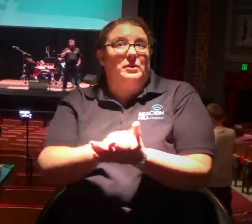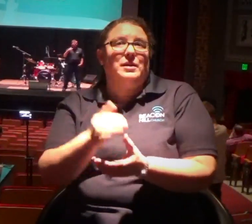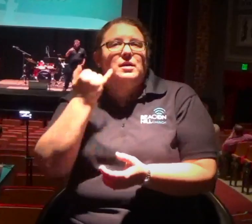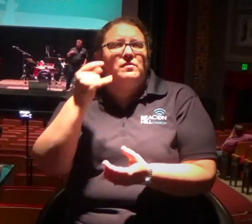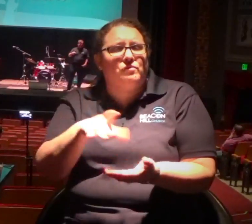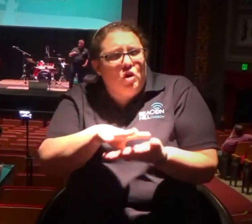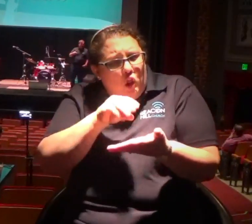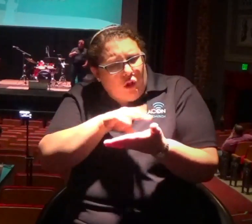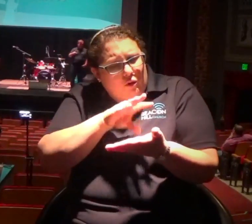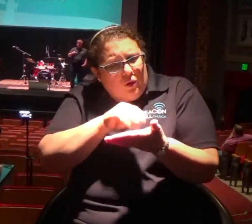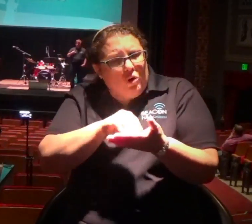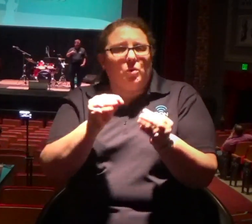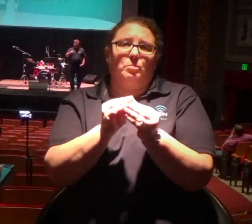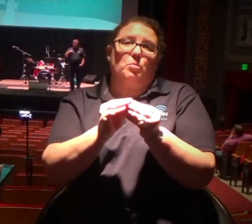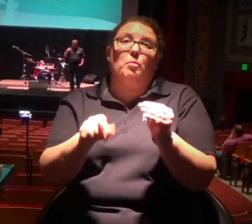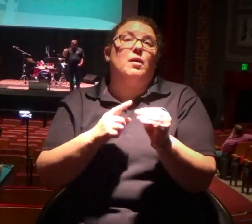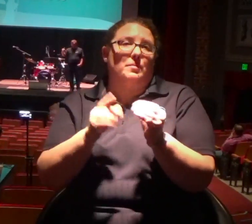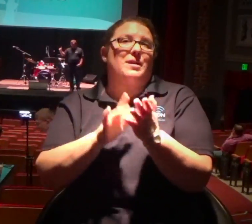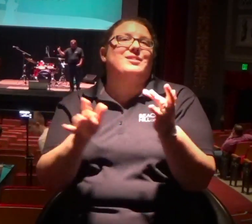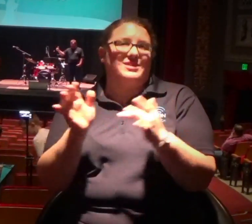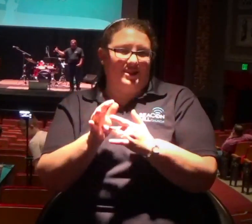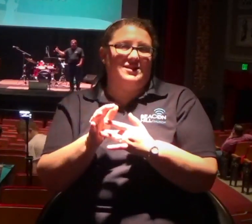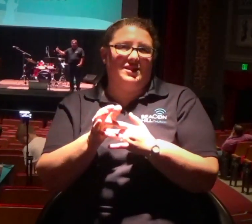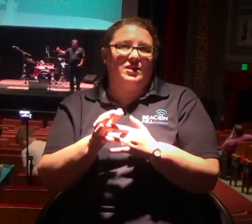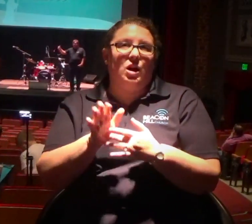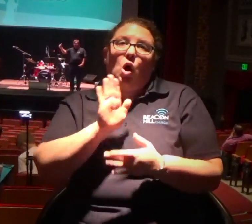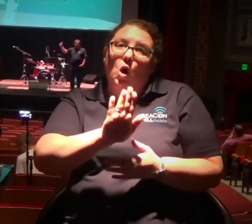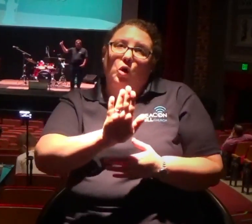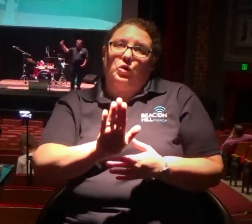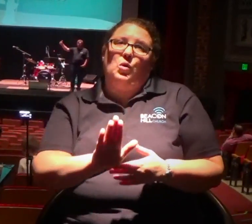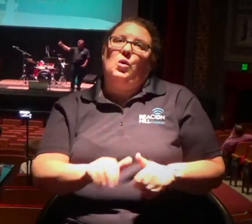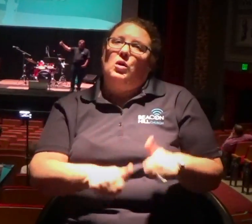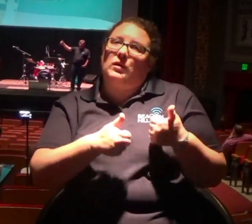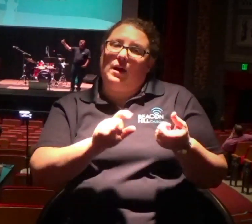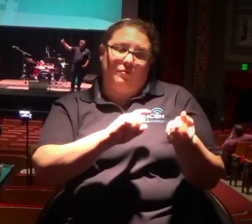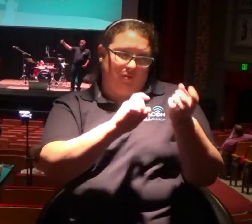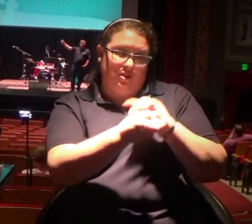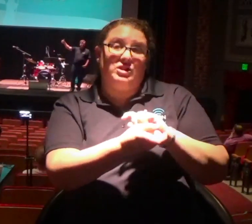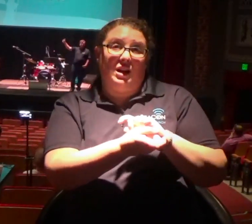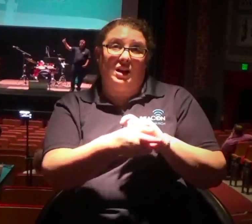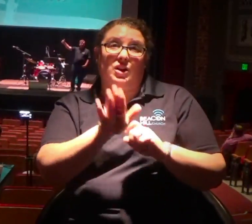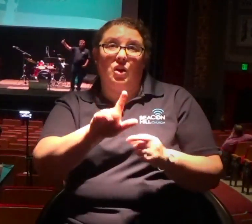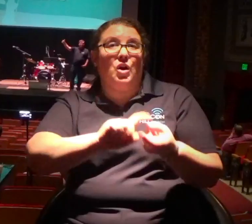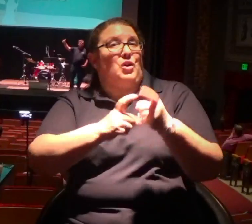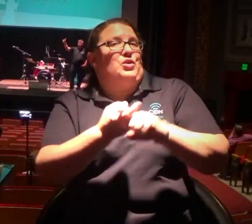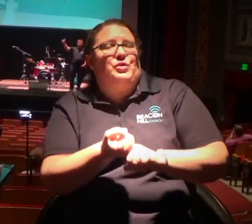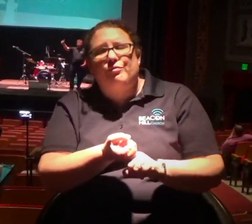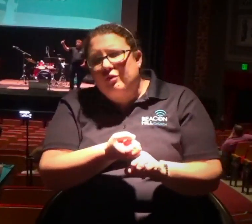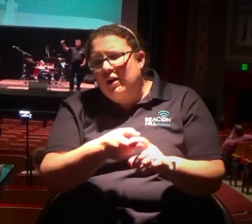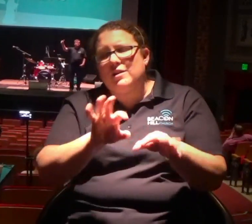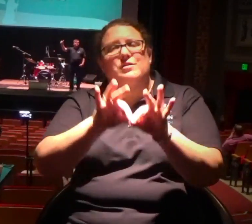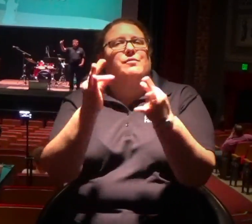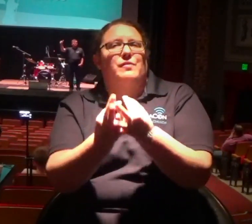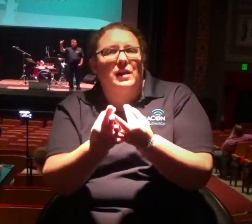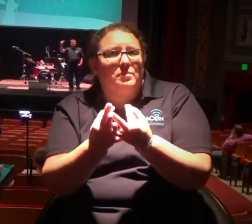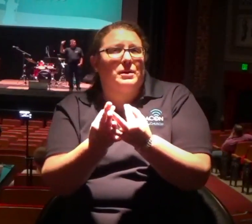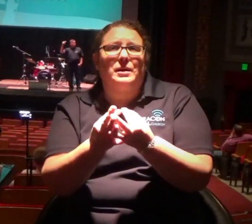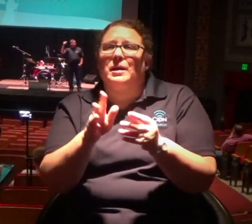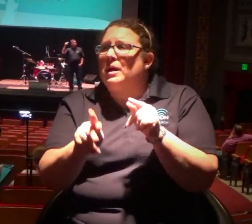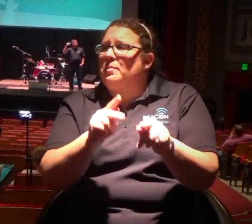about Jesus, it's going to change your life, and it's going to change the lives of your friends and your family and your co-workers. And so we're on a